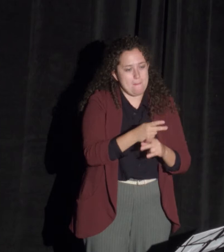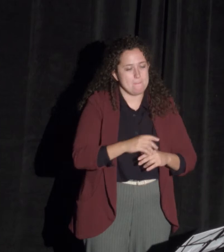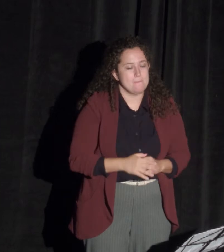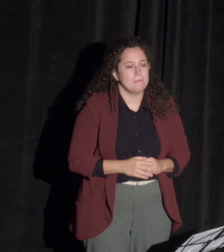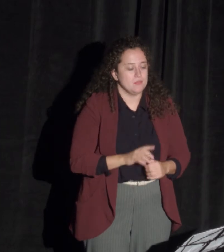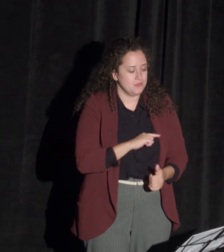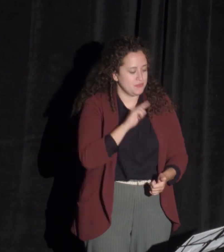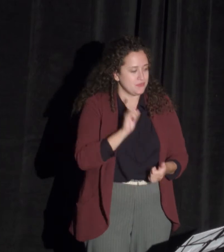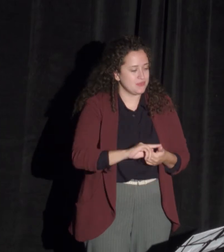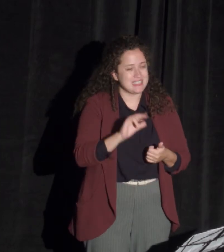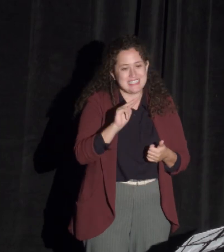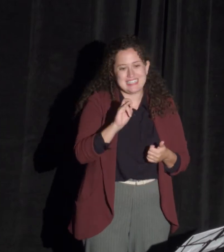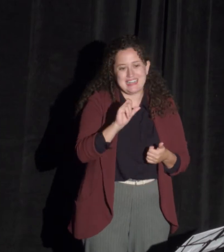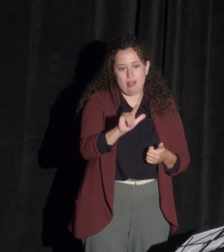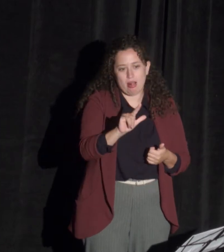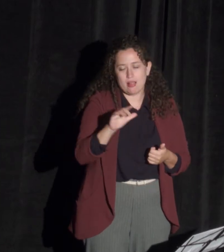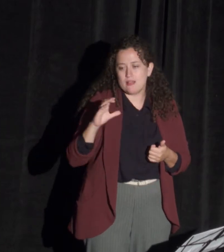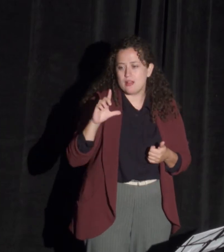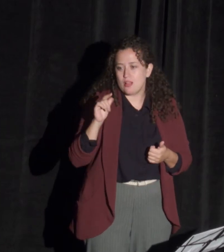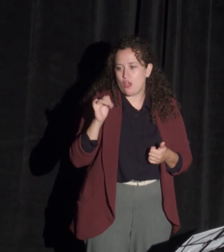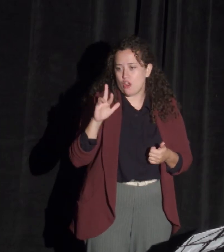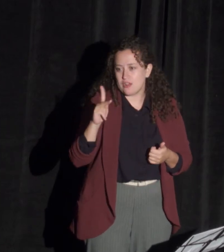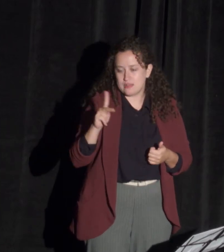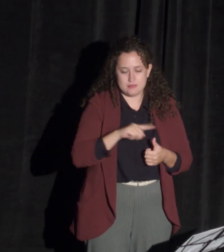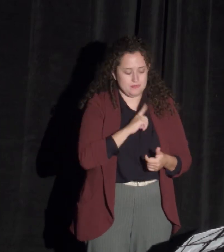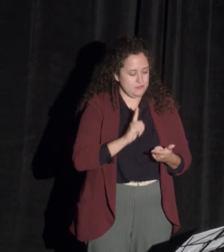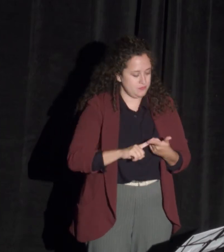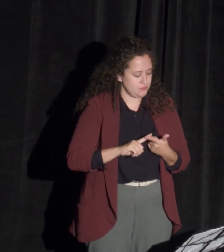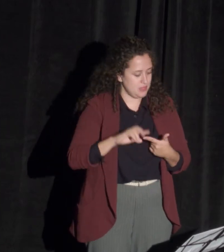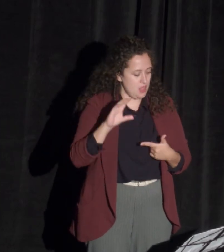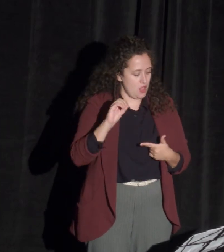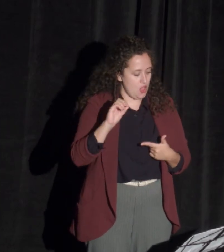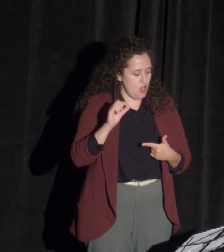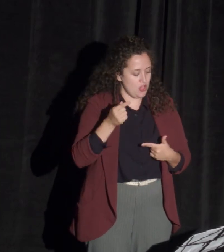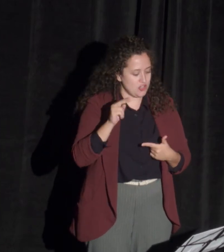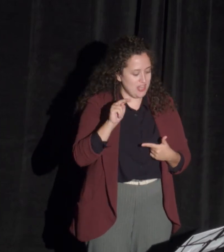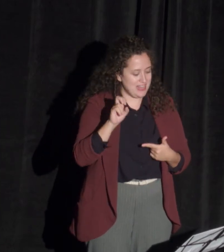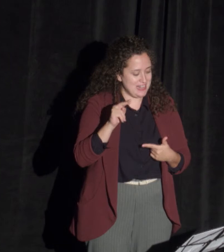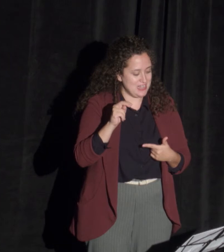Neil Clark, Aganachawe Donald Apeki,